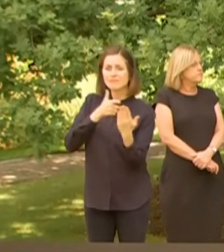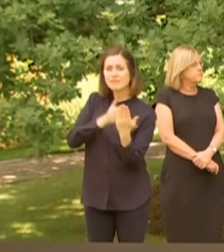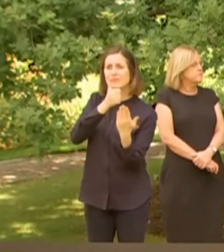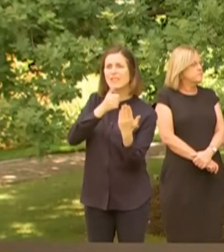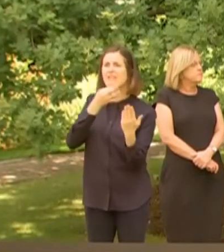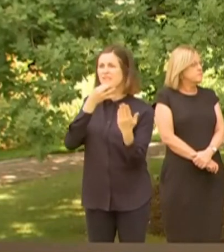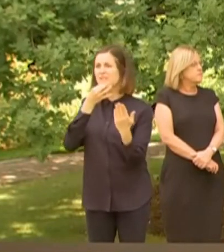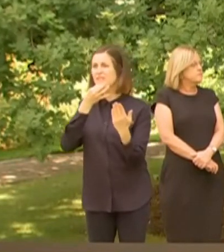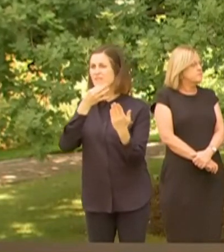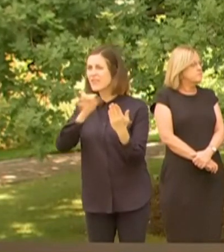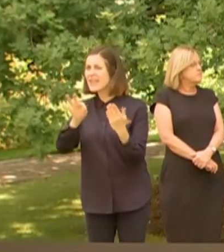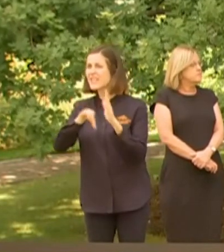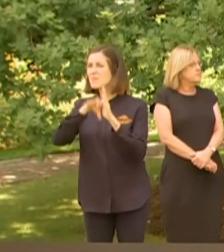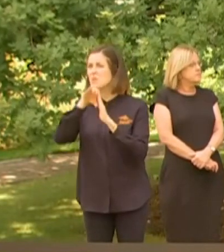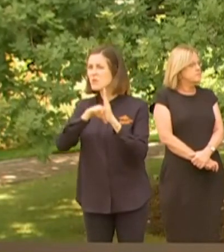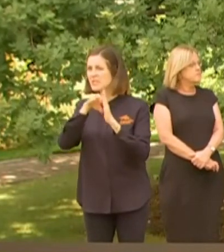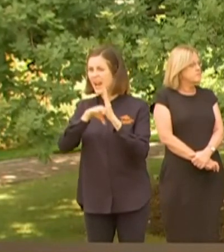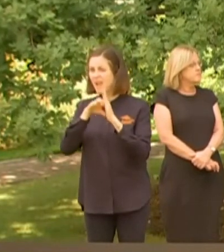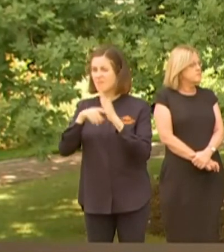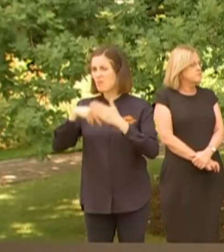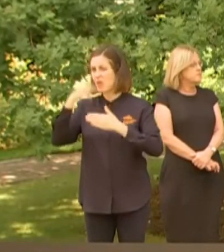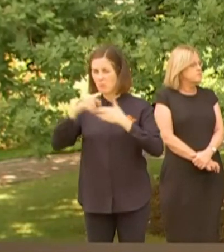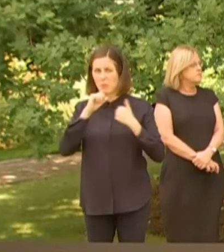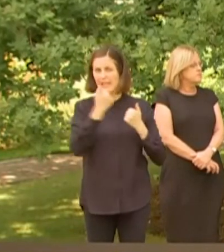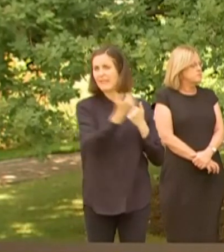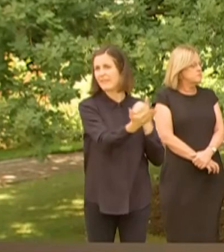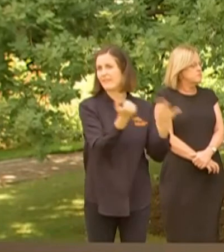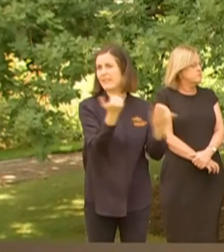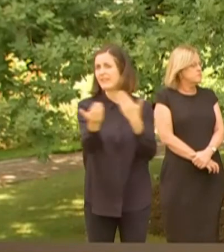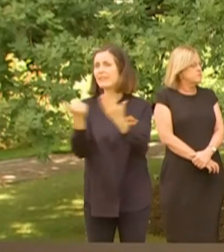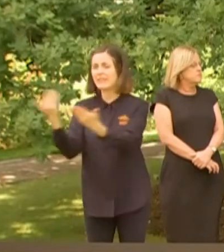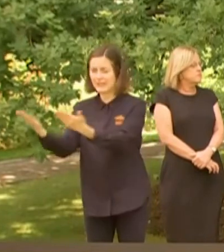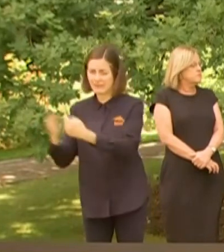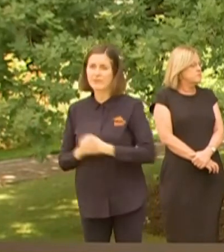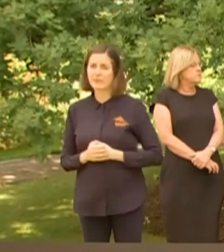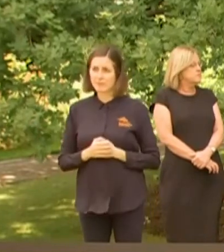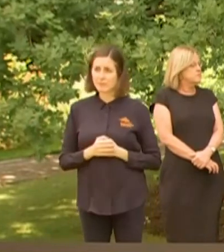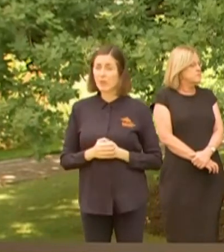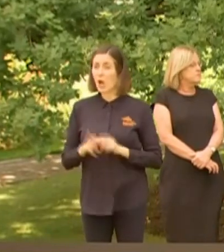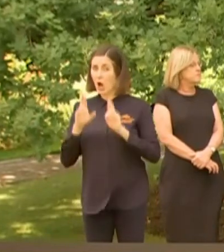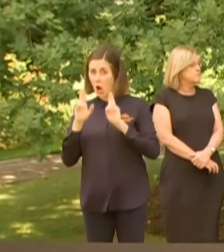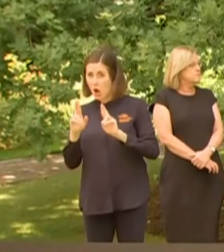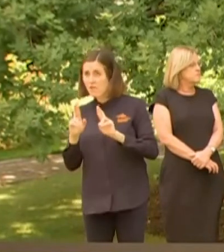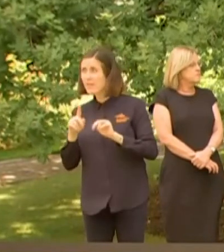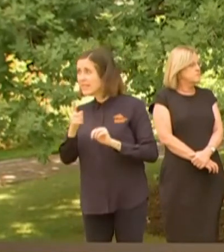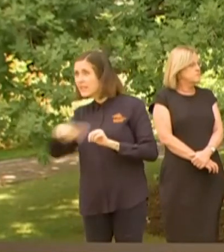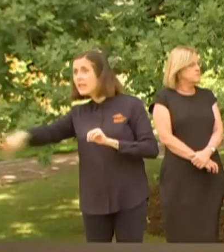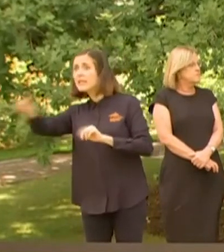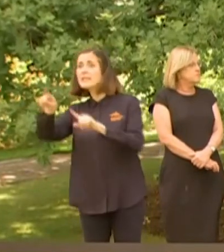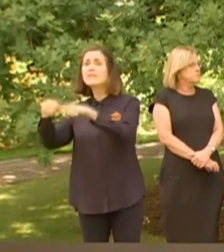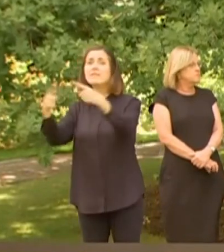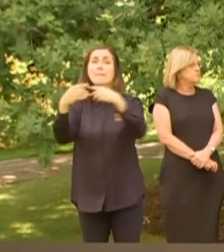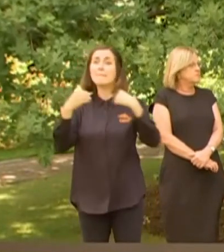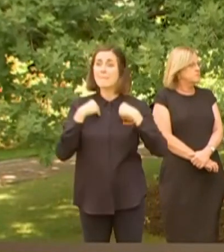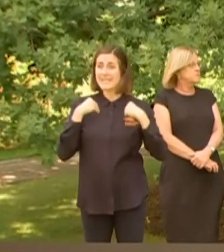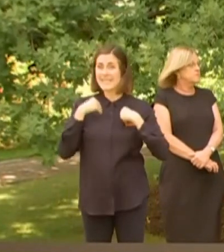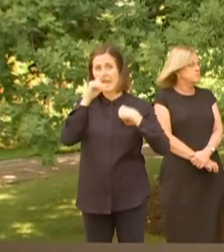using different technology that meets their specific needs. Now we can all be confident that those different systems can speak to our